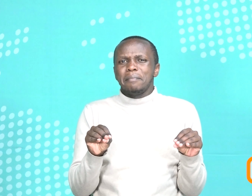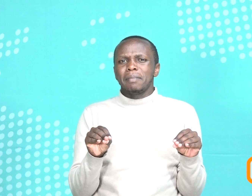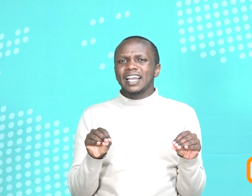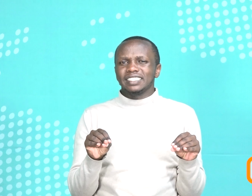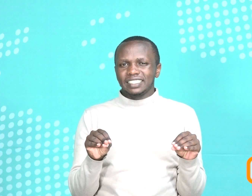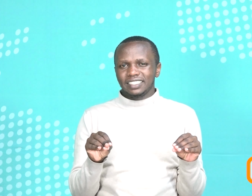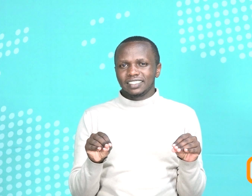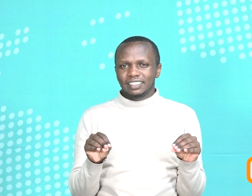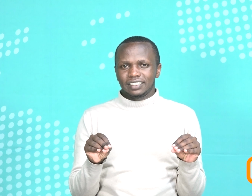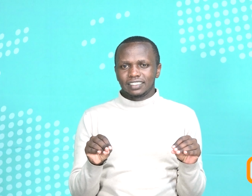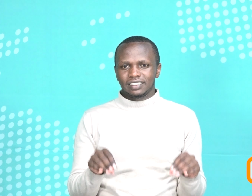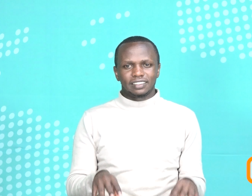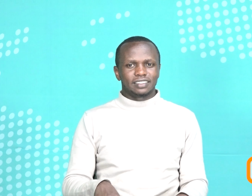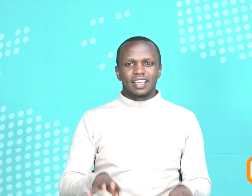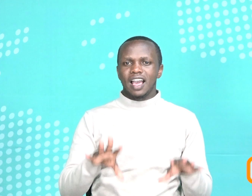mud,